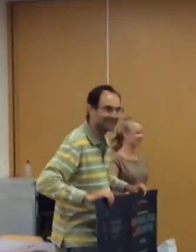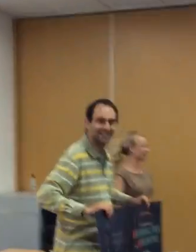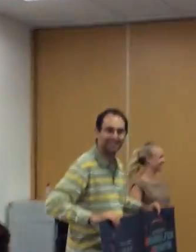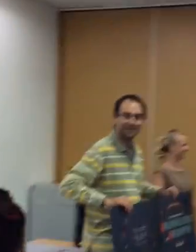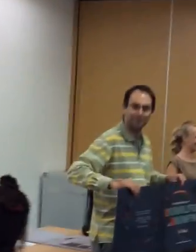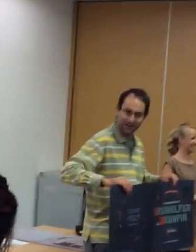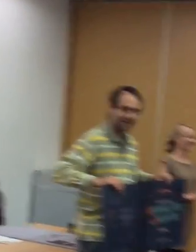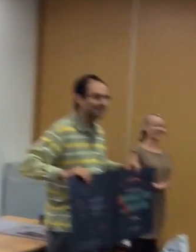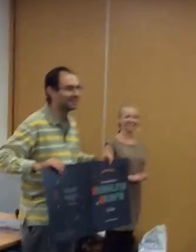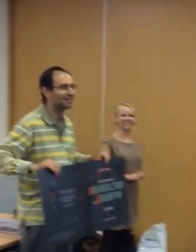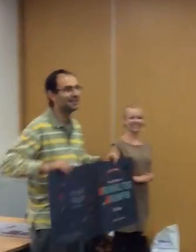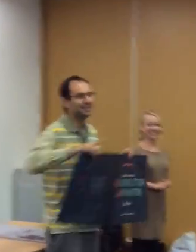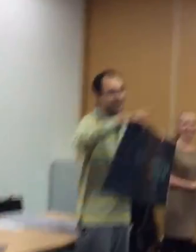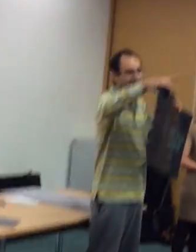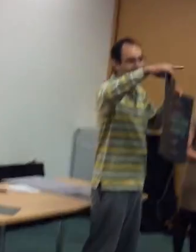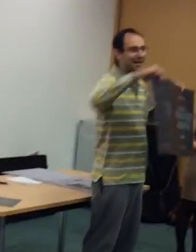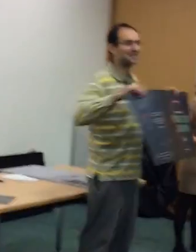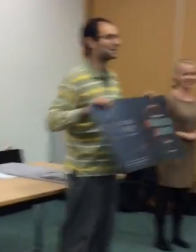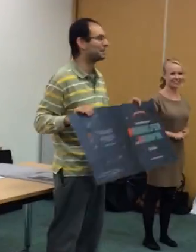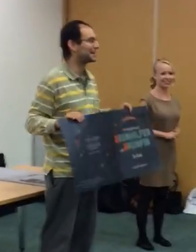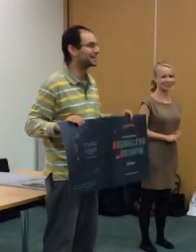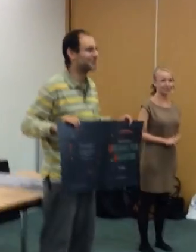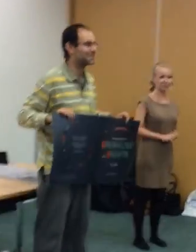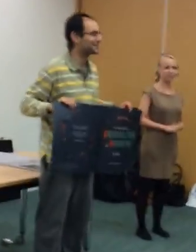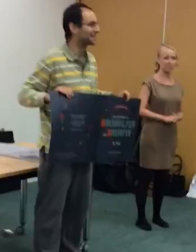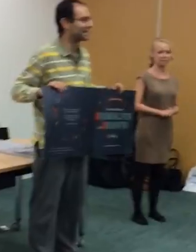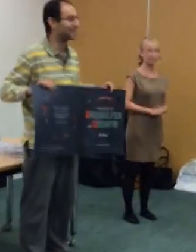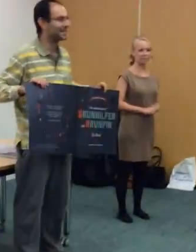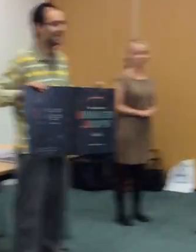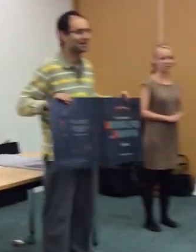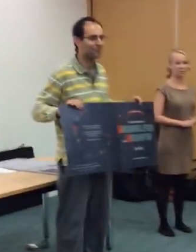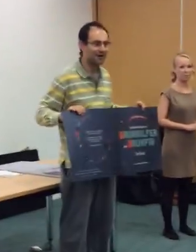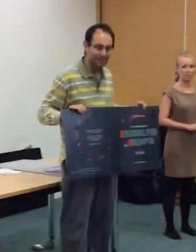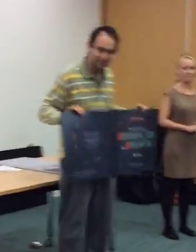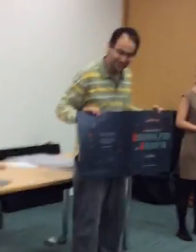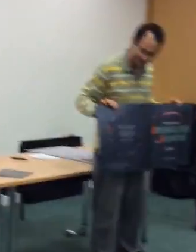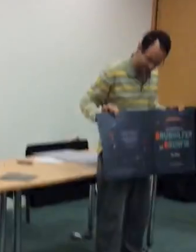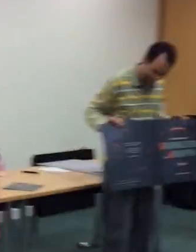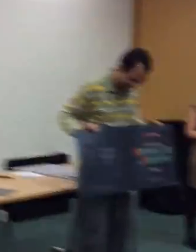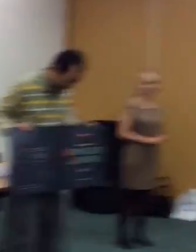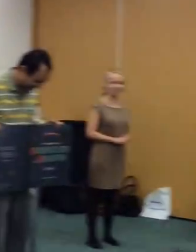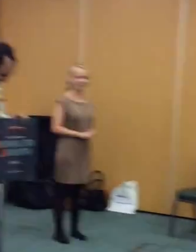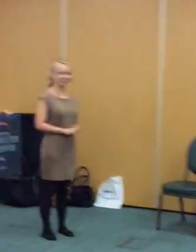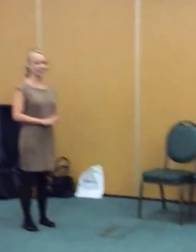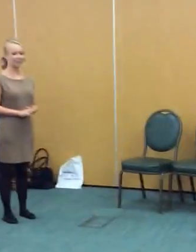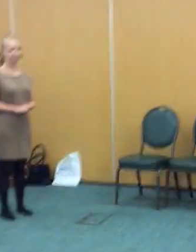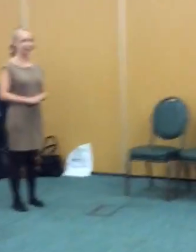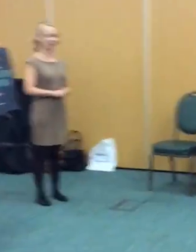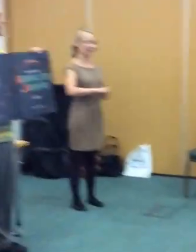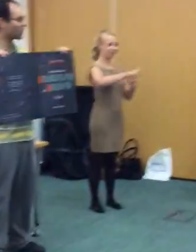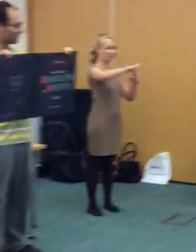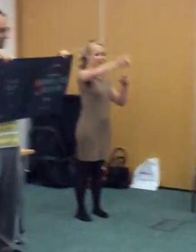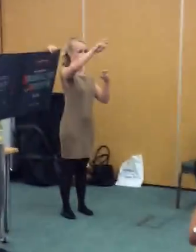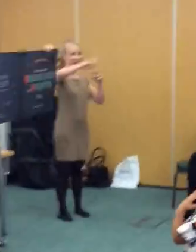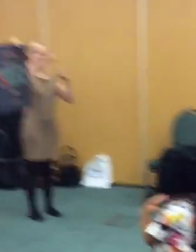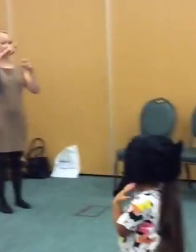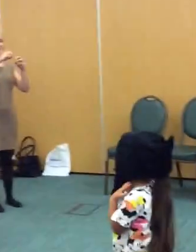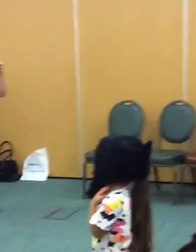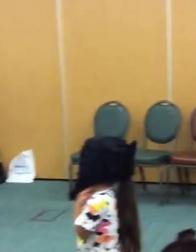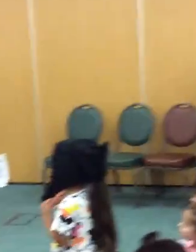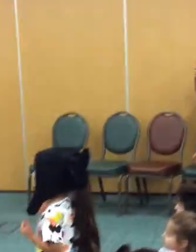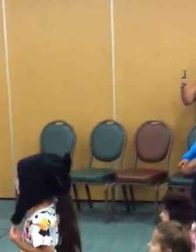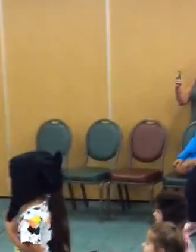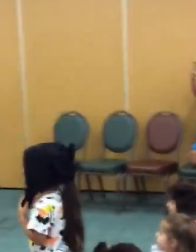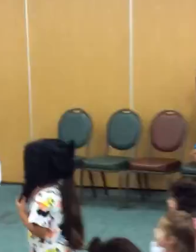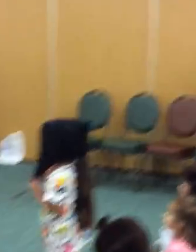Tracy, Mirella, Max at the back, and the rest of the gang, proudly present the adventures of